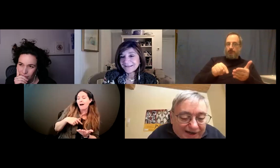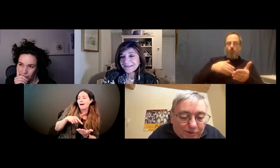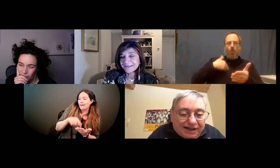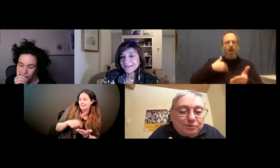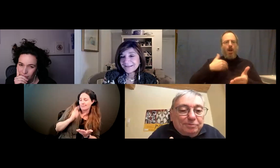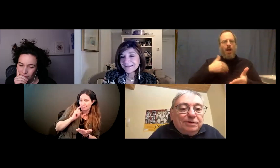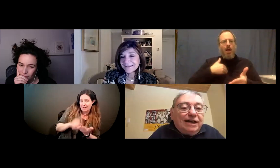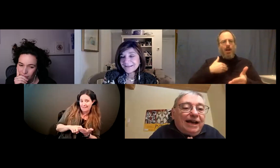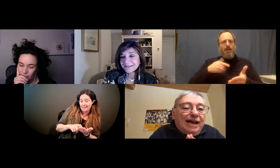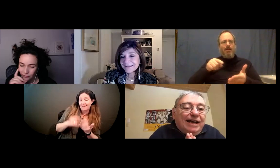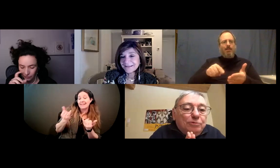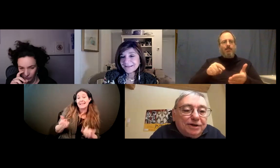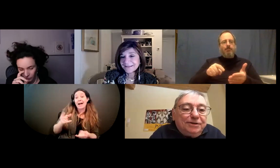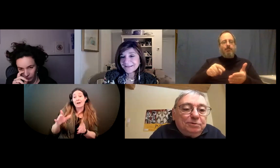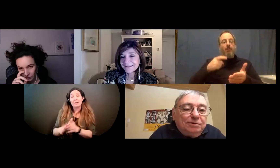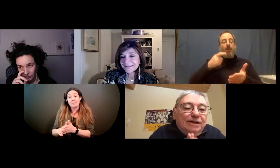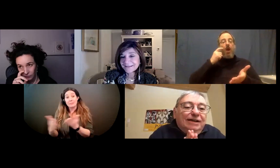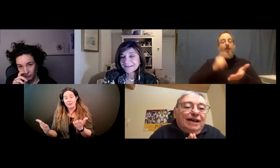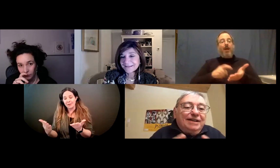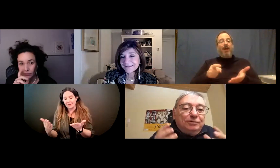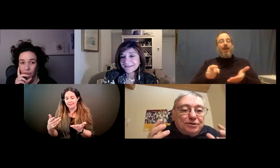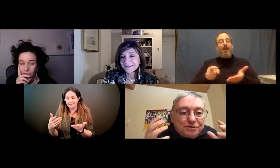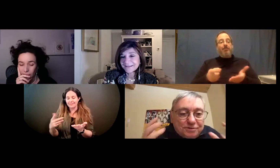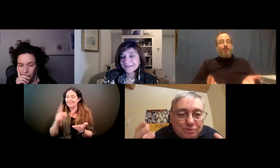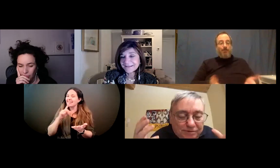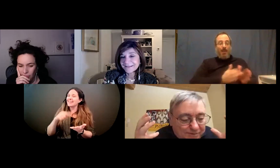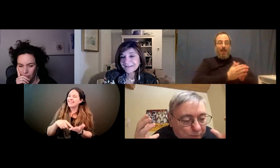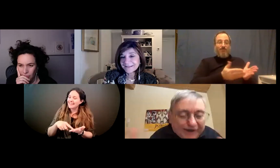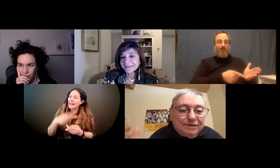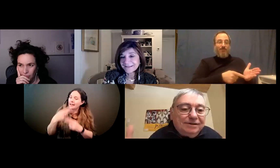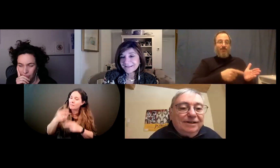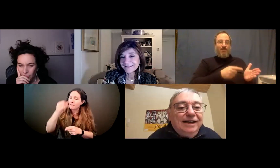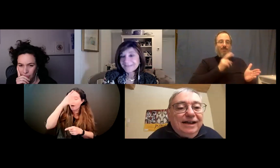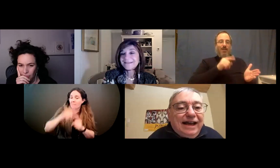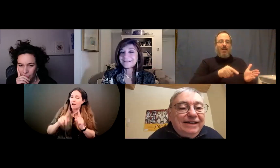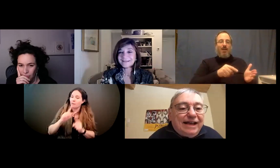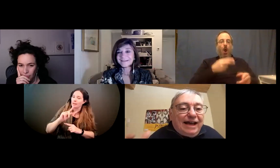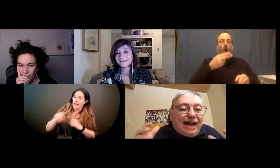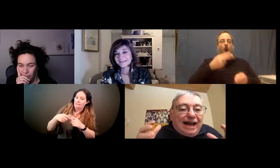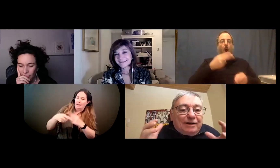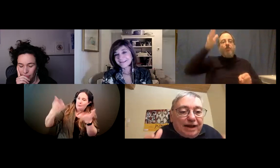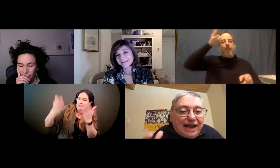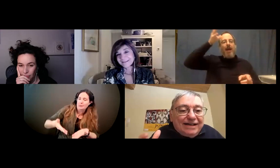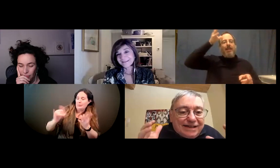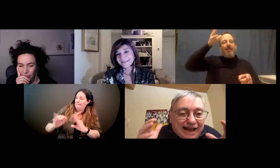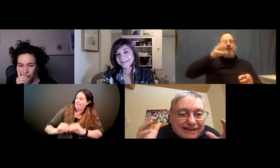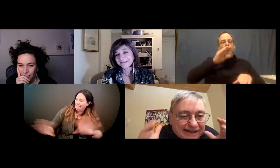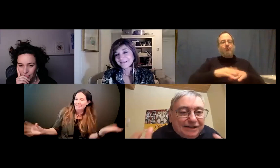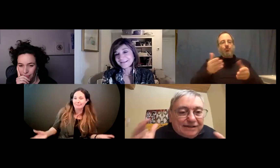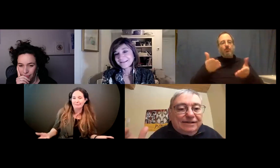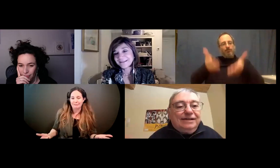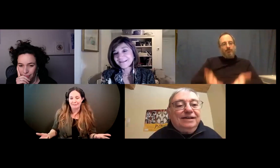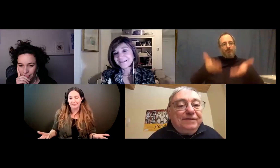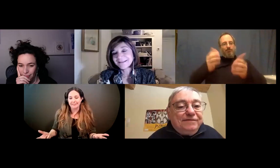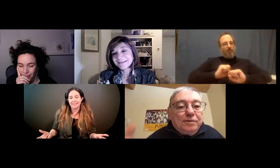I look at your book, I read you. It was so pregnant, and I realize I did